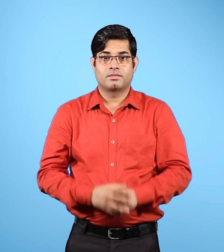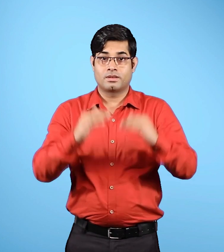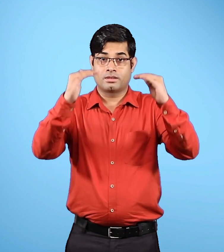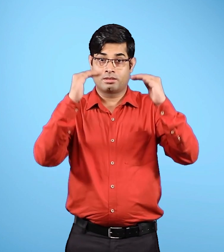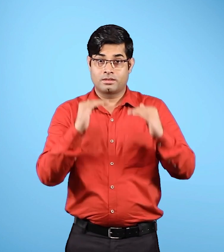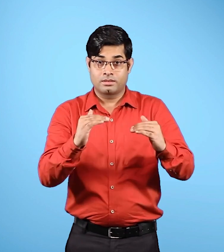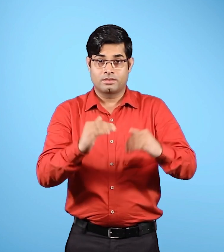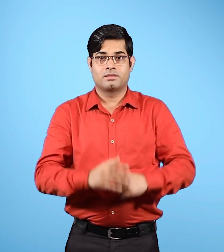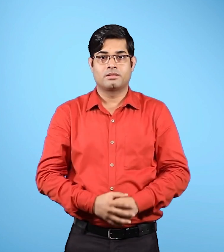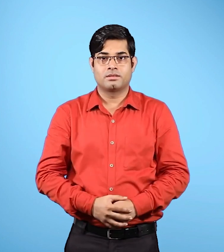Ganga Valley.